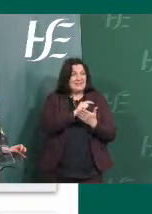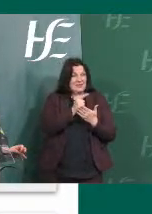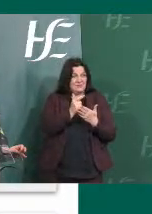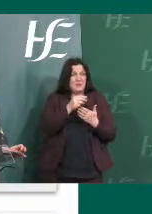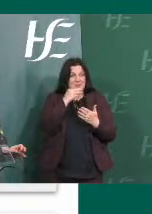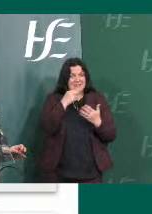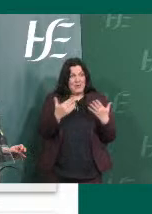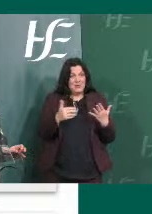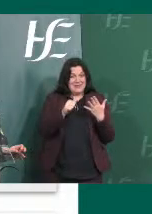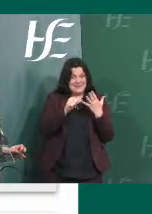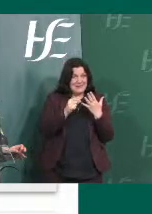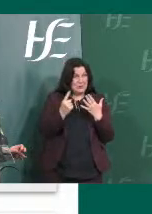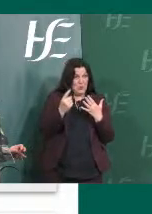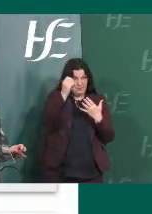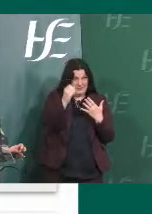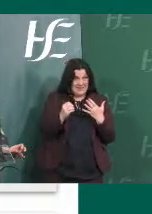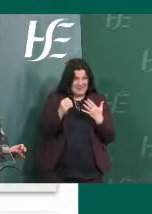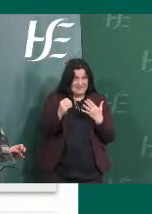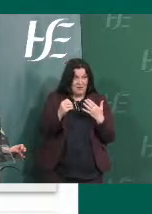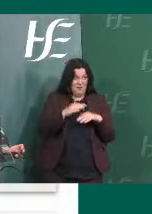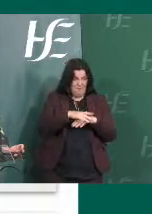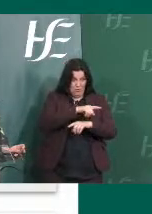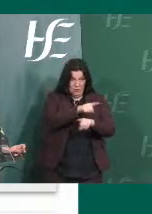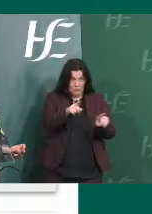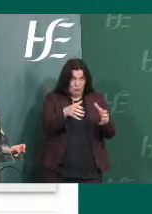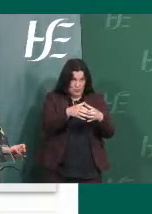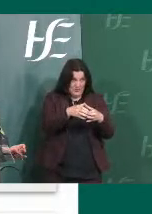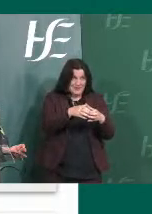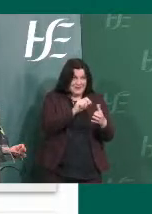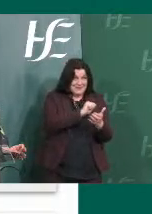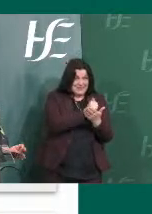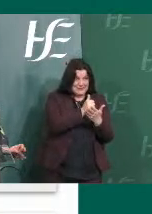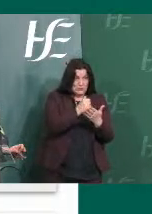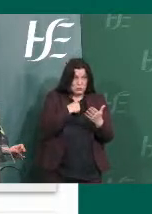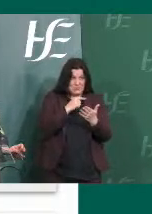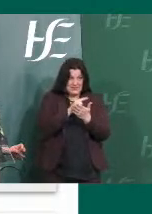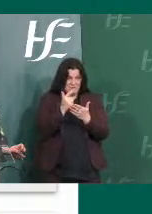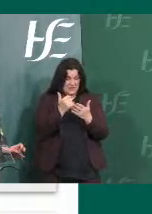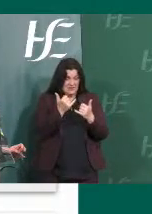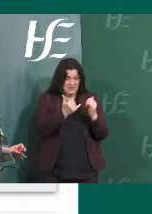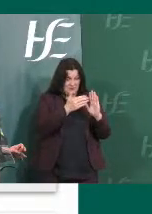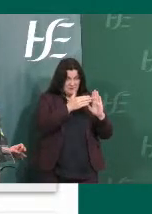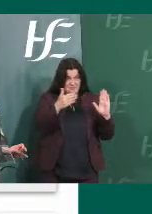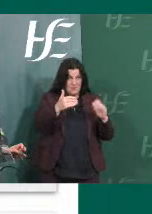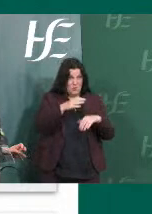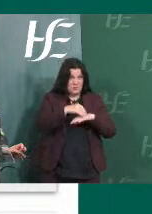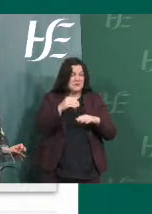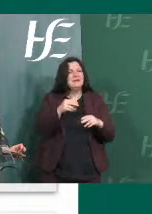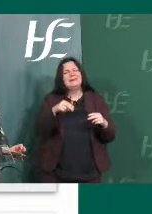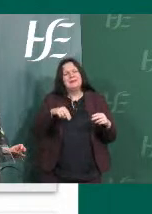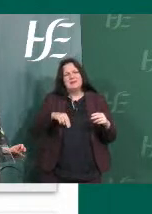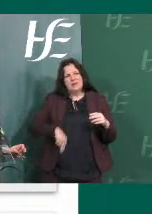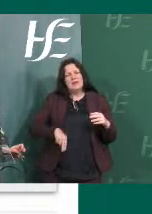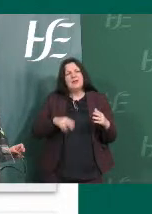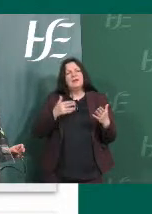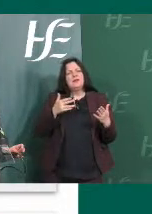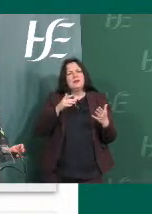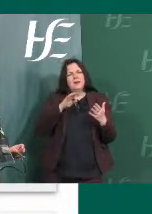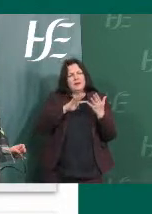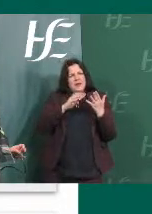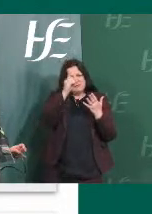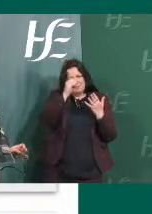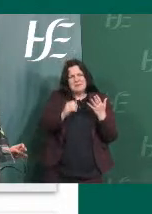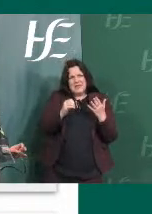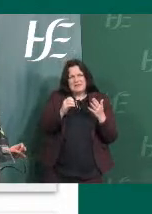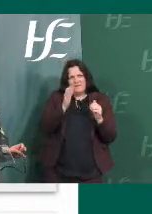vaccine 61% of those people in the 16 to 17 age group. And as we've said, nearly 90% partially vaccinated and